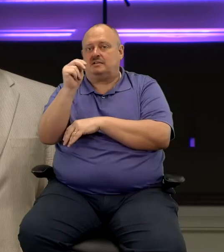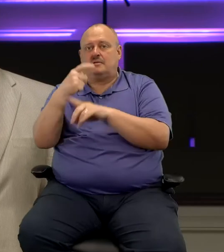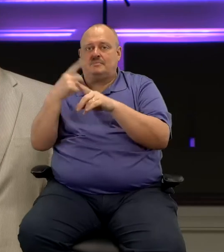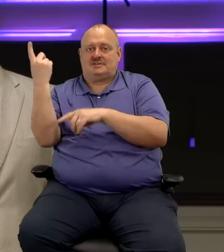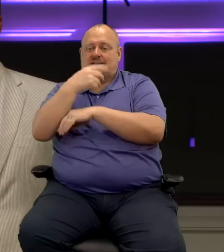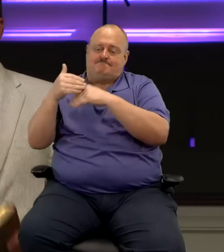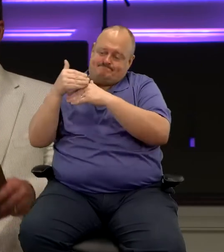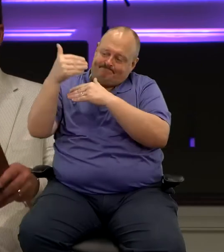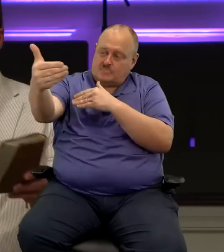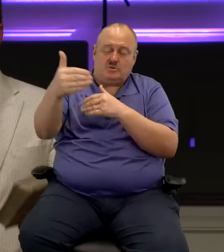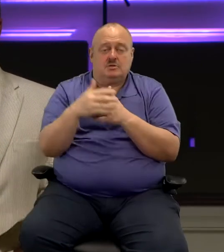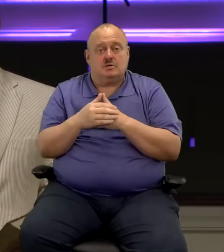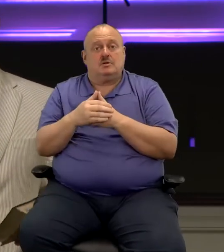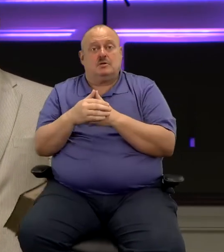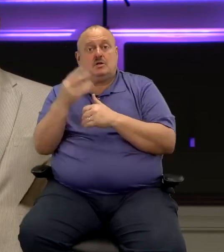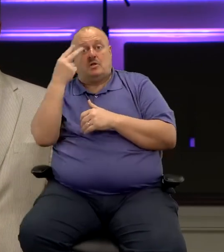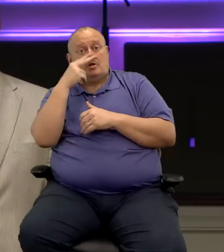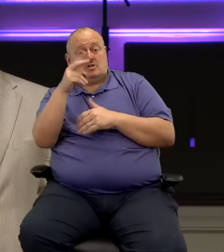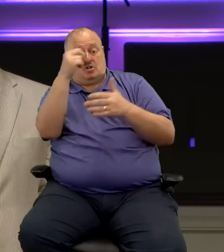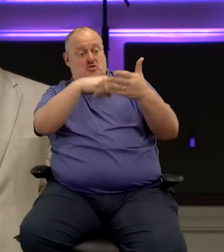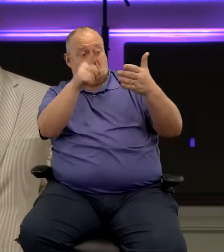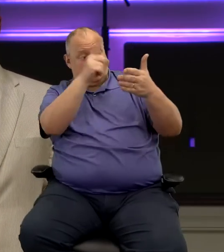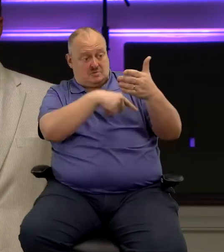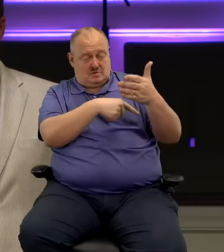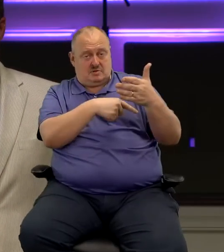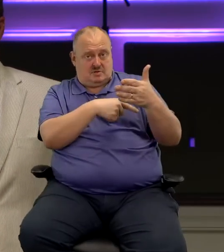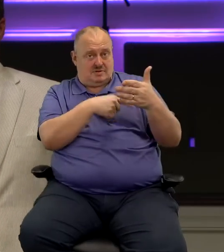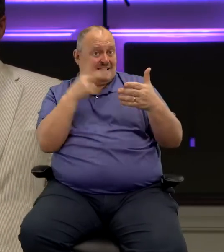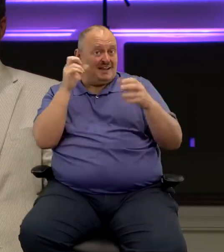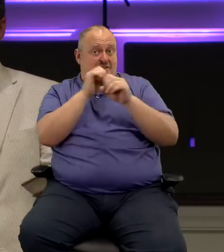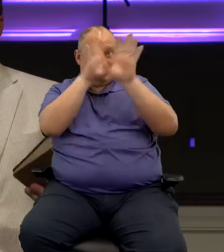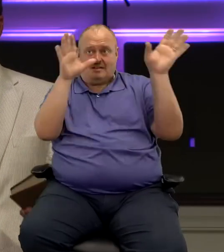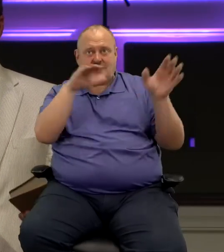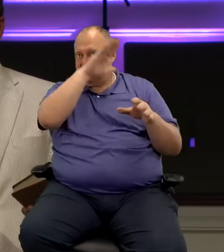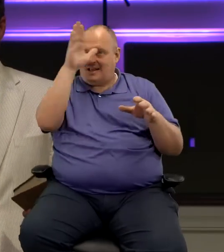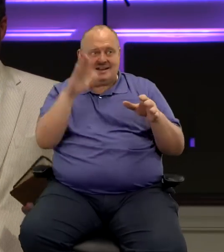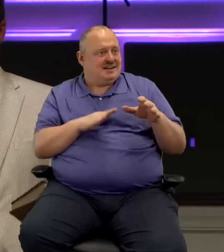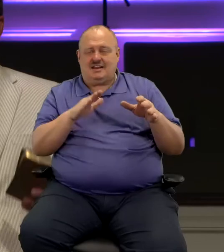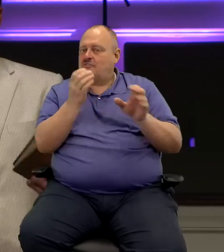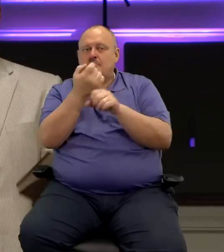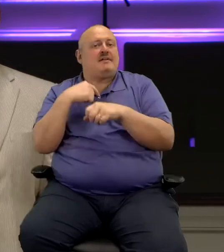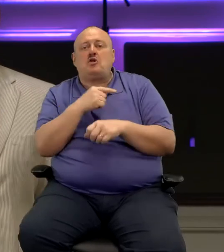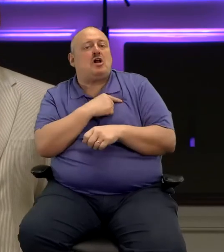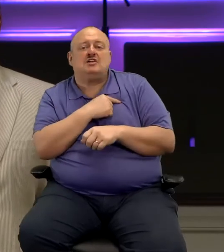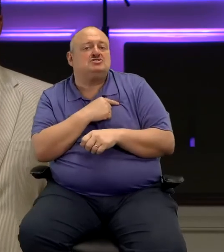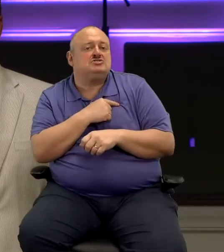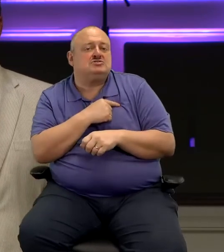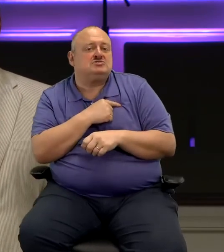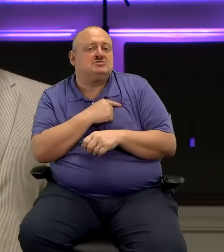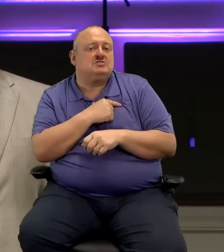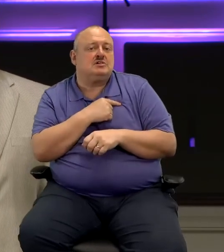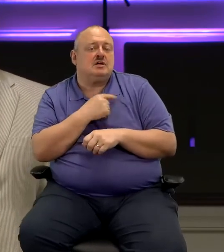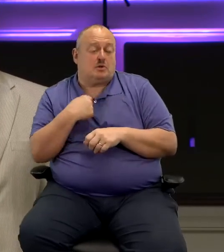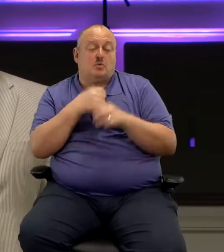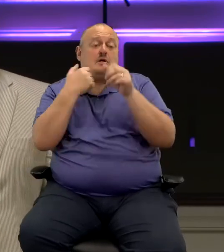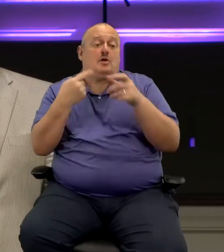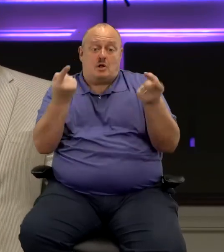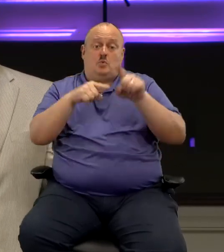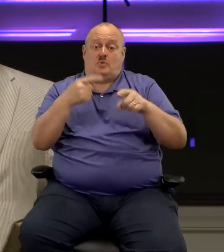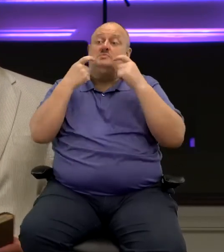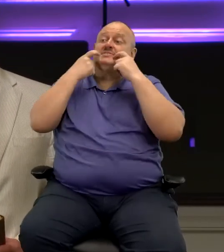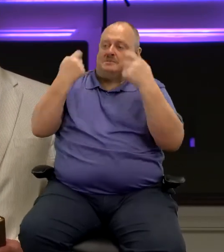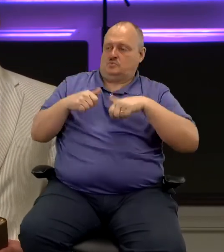since. And so when we look at condemnation, please hear me clearly. This was never designed for us. We fell into the trap of sin. We